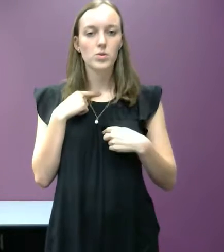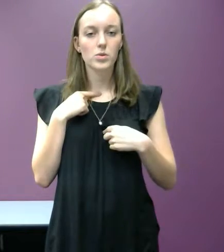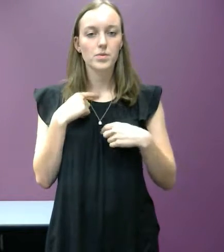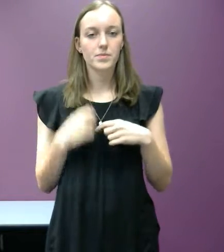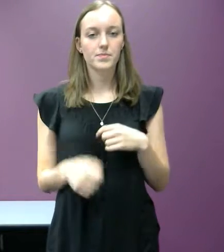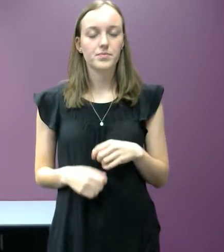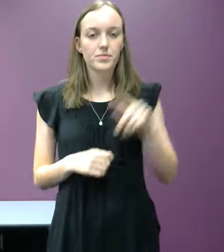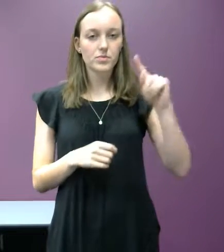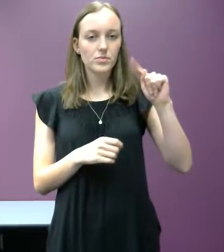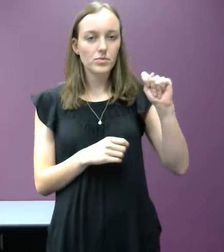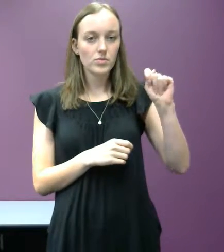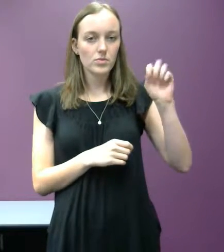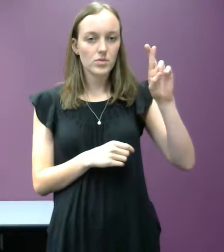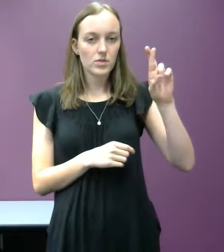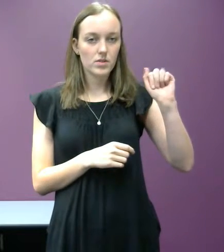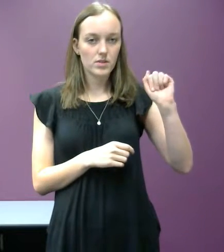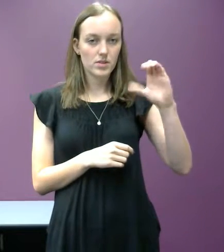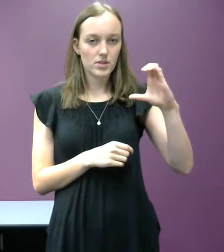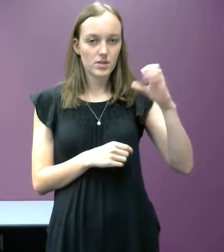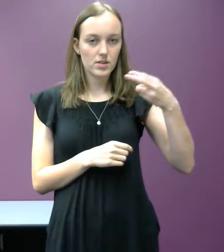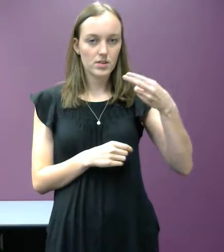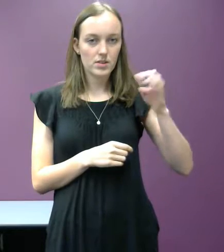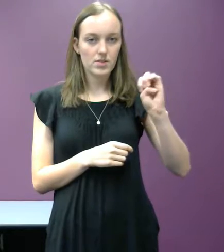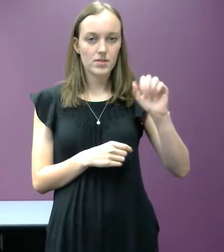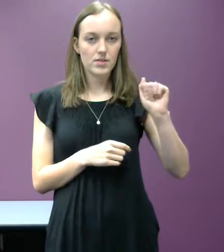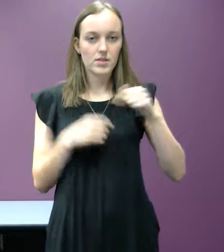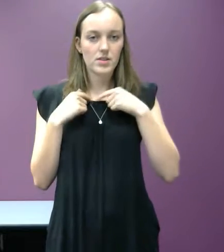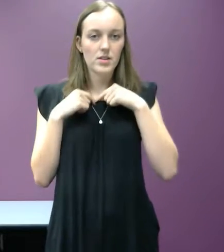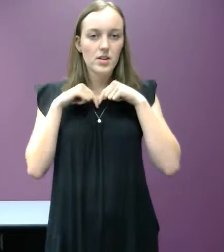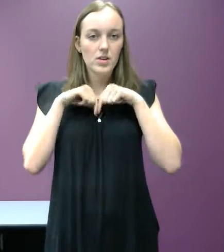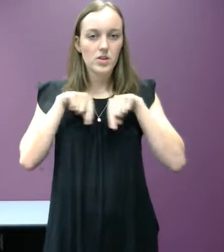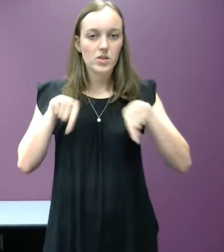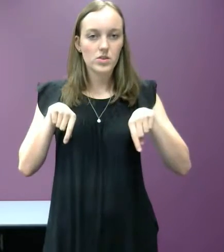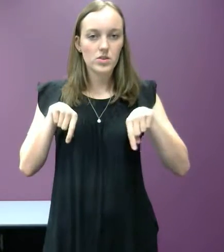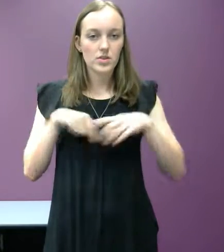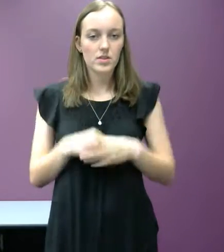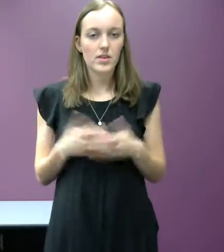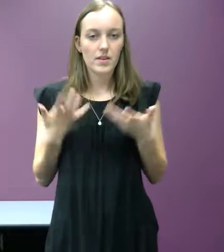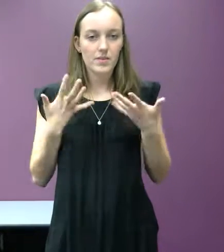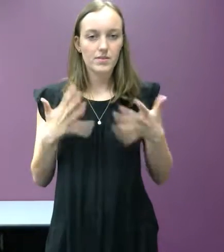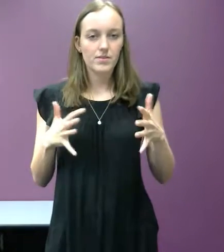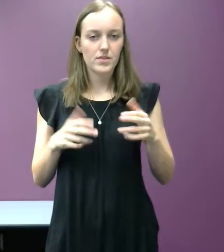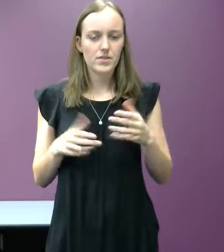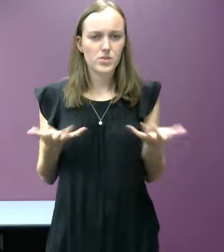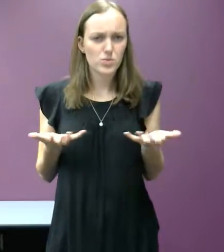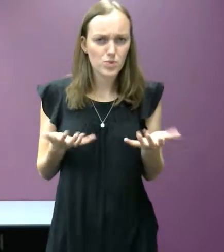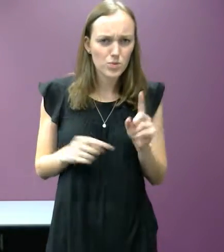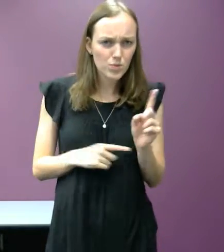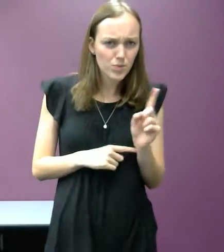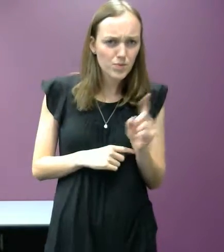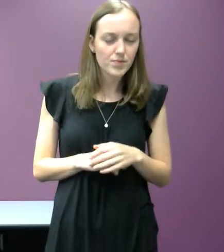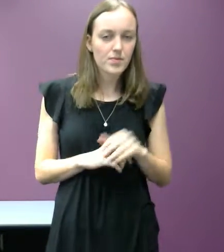branches, and those branches get smaller and smaller, and they end in air sacs. And the air sacs are surrounded